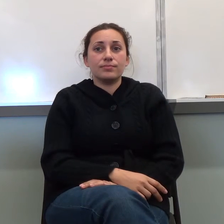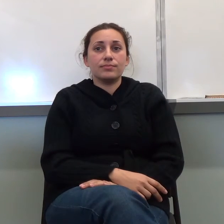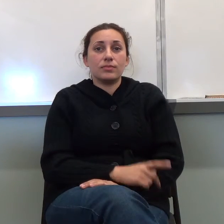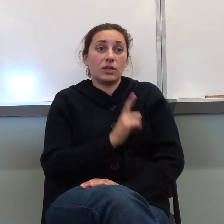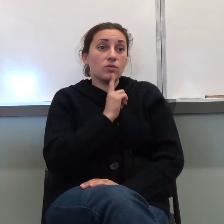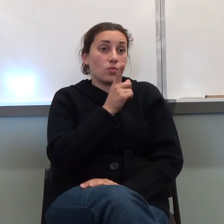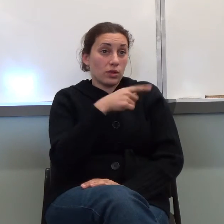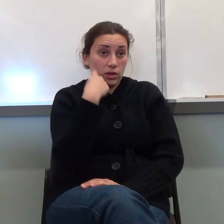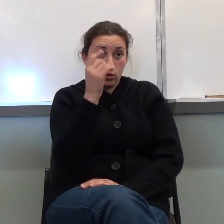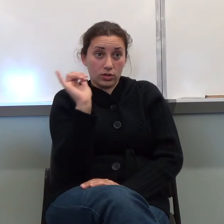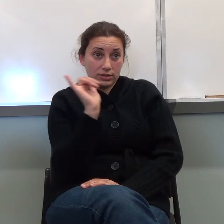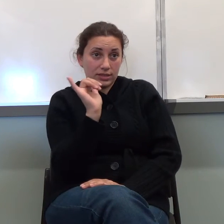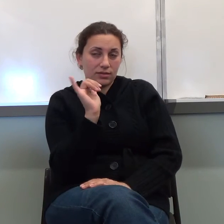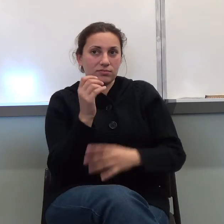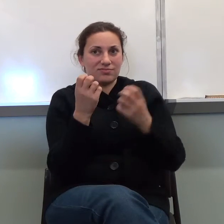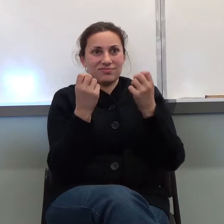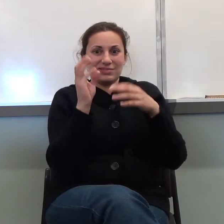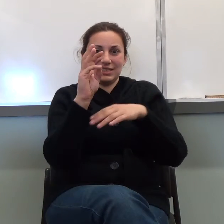looks like is a whole bunch of 6s.